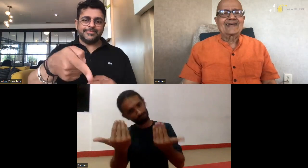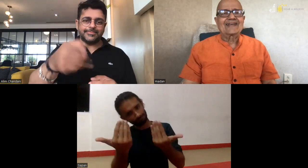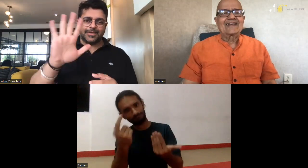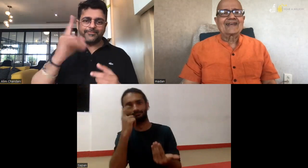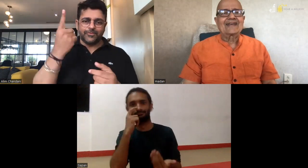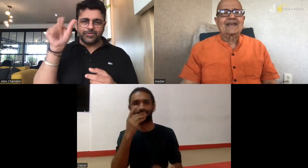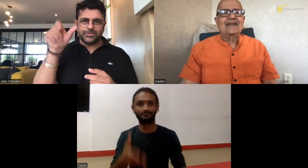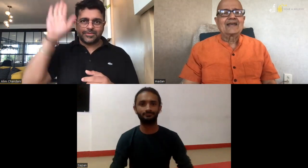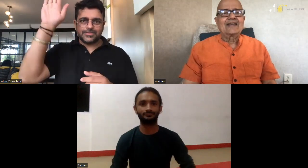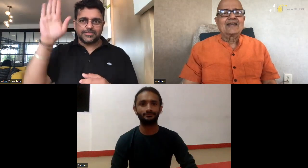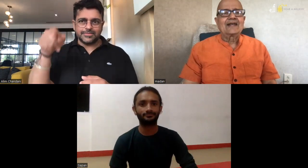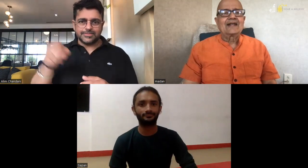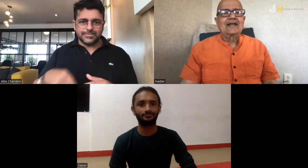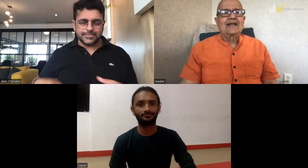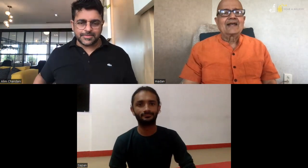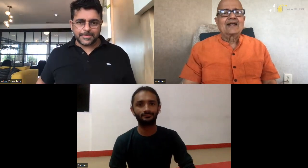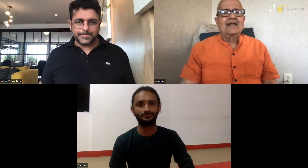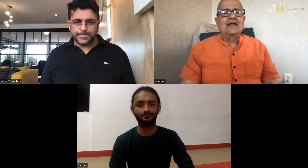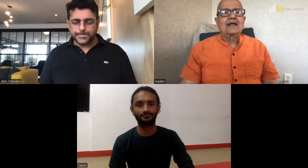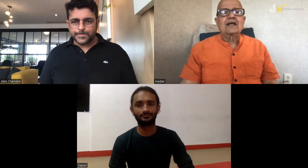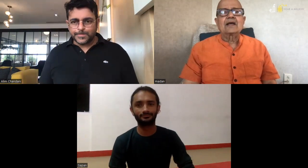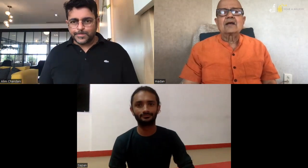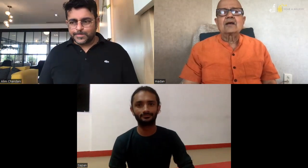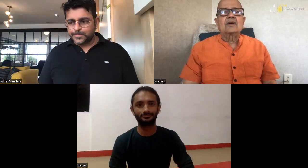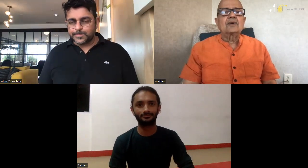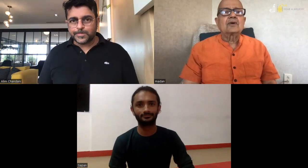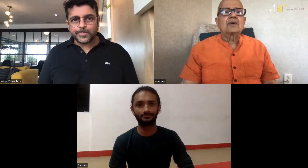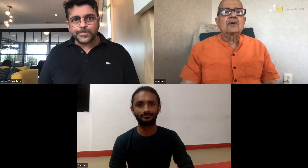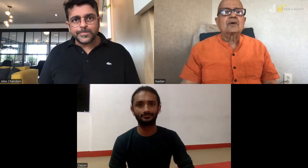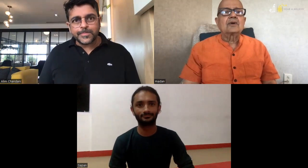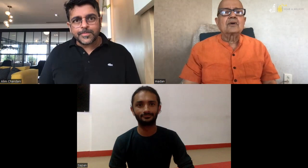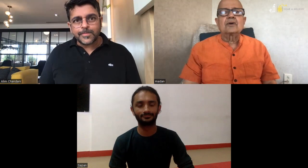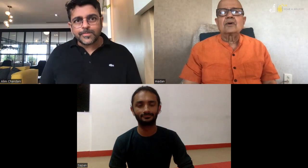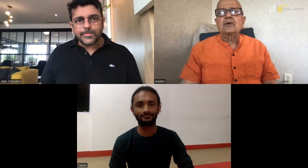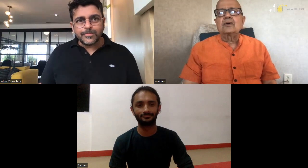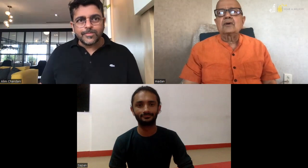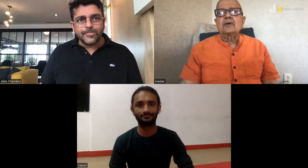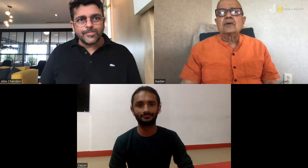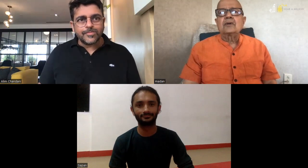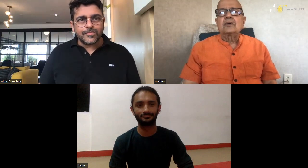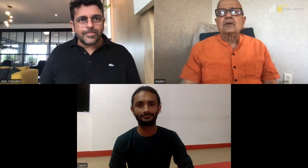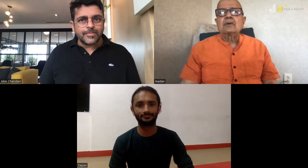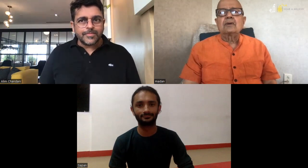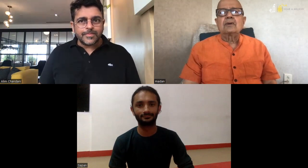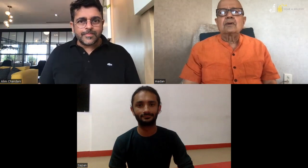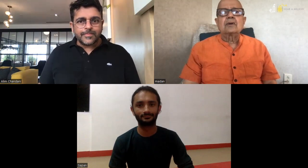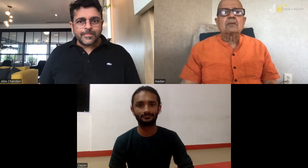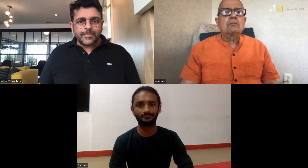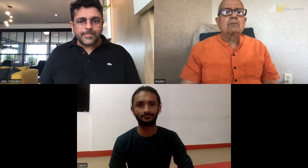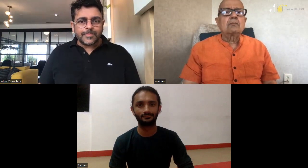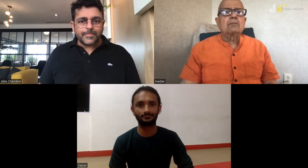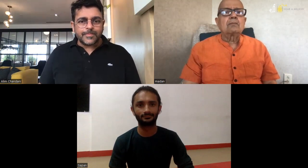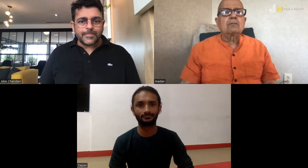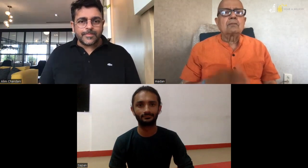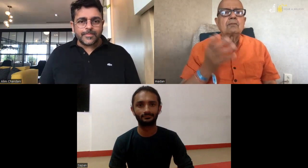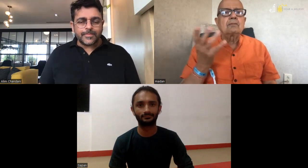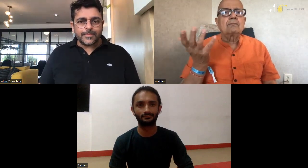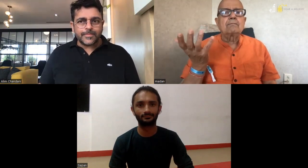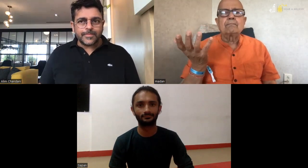should get married to a hearing person only. There is no problem, right? But there is a misconception where where the parents think